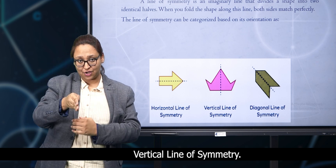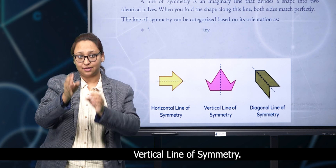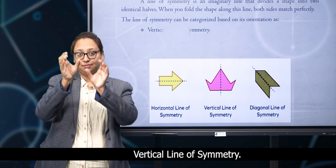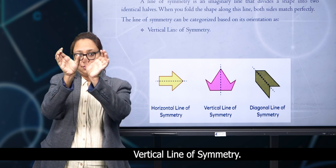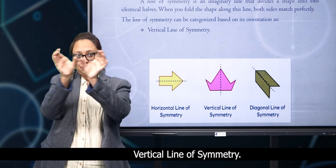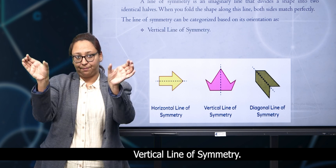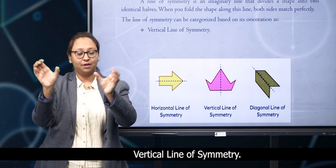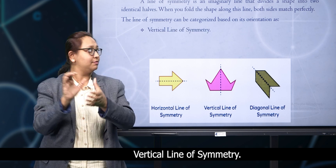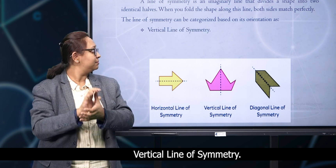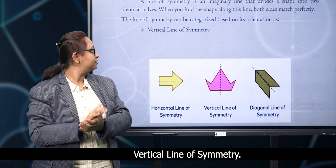vertical line of symmetry,